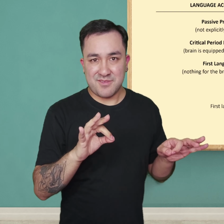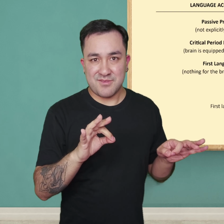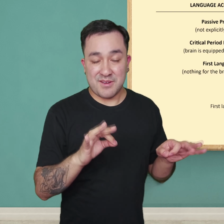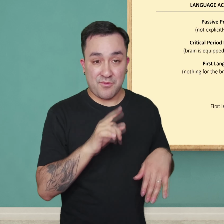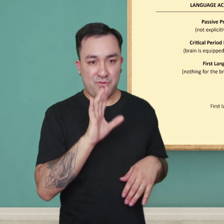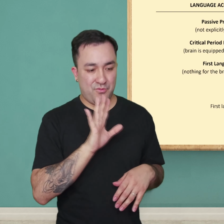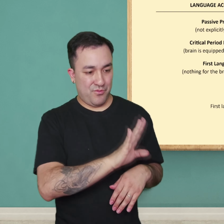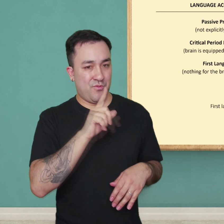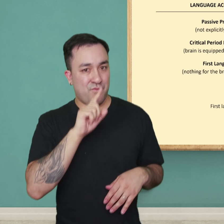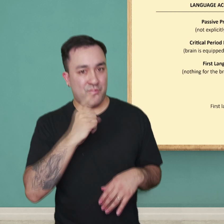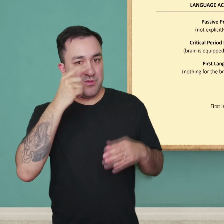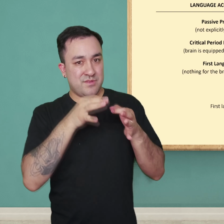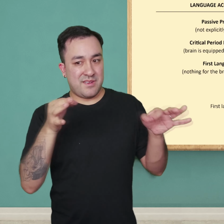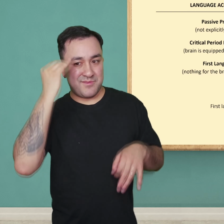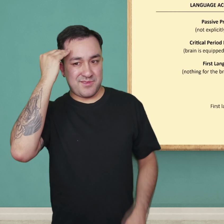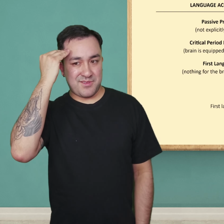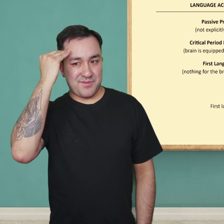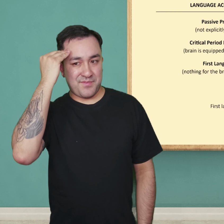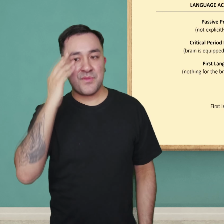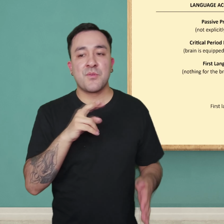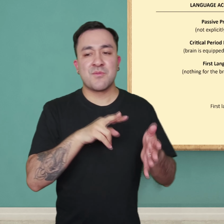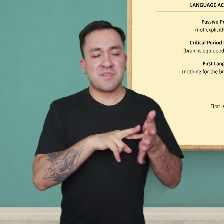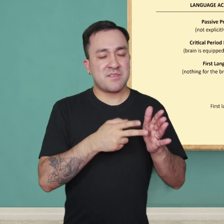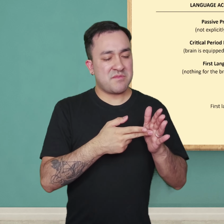already has the knowledge of a language.